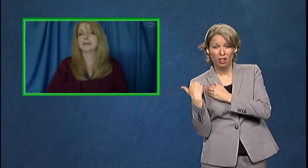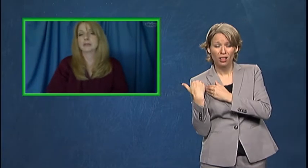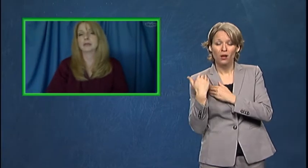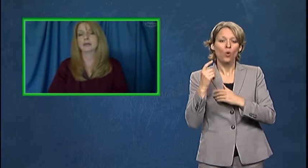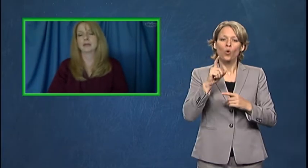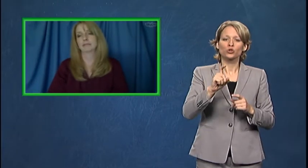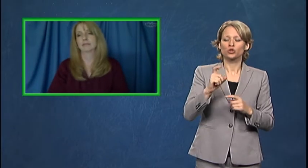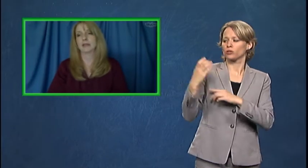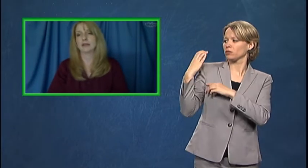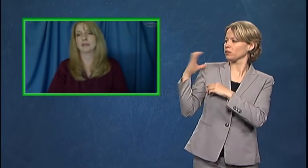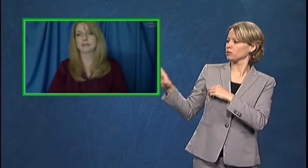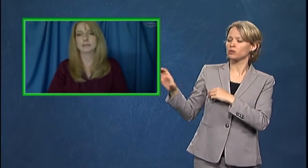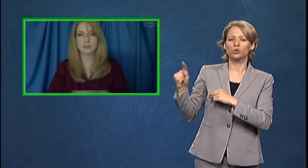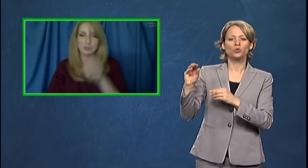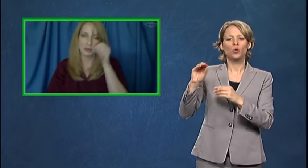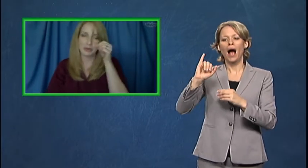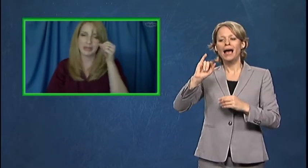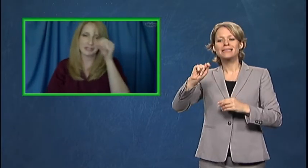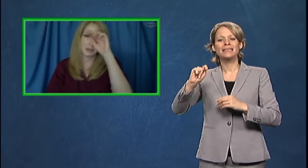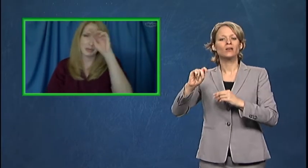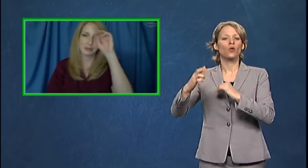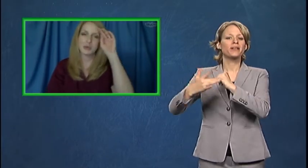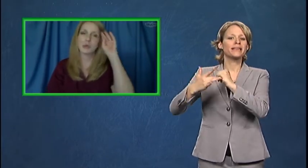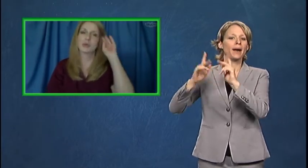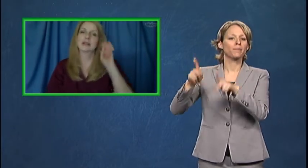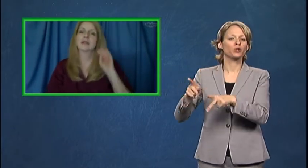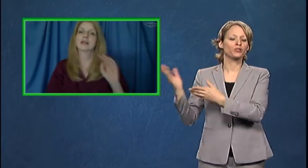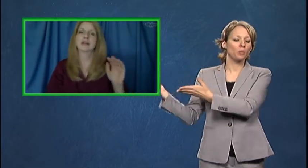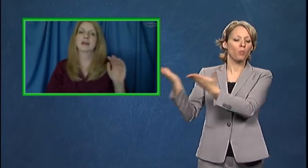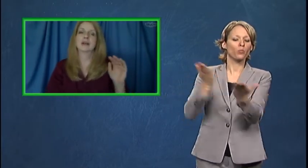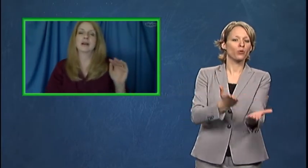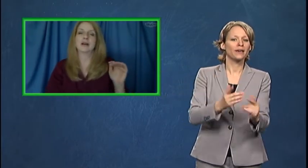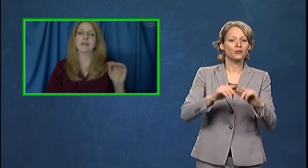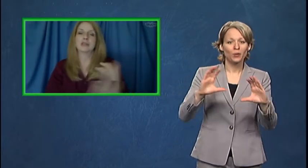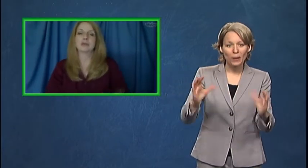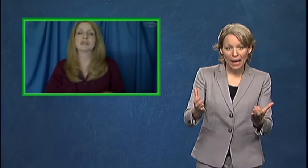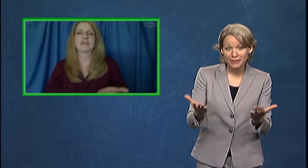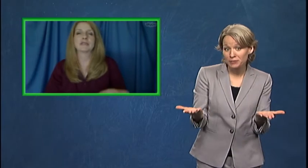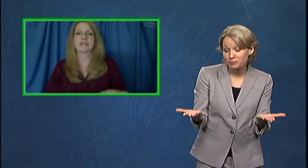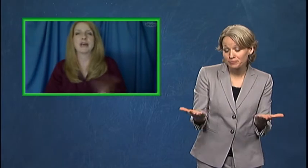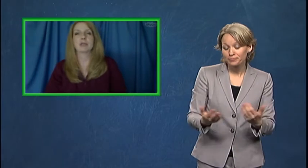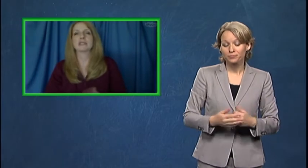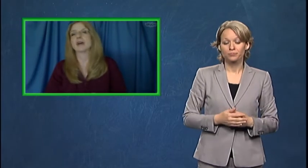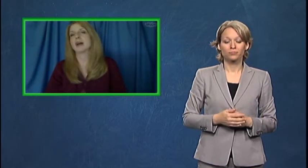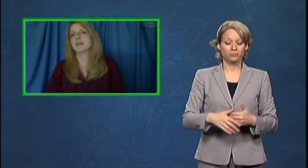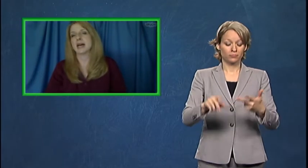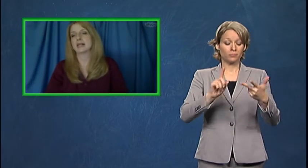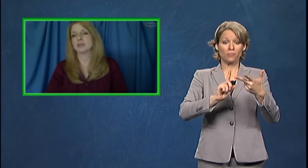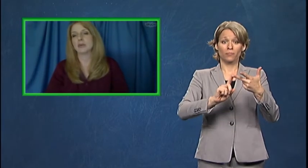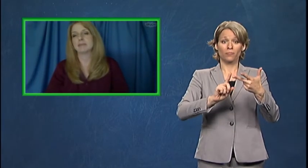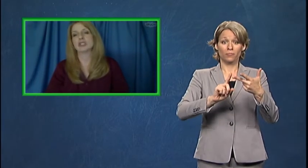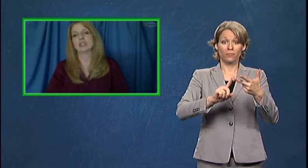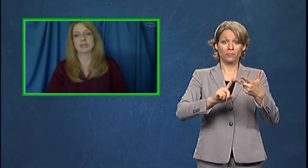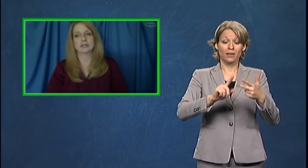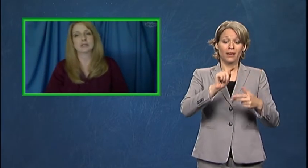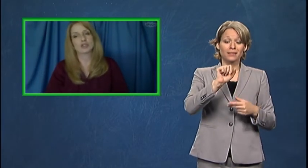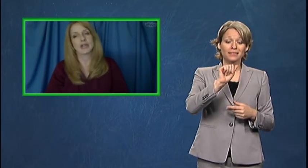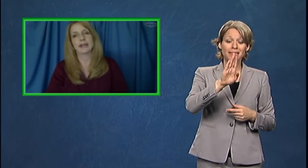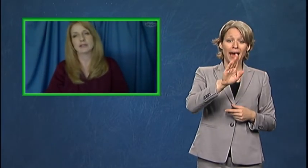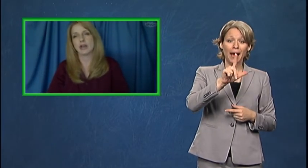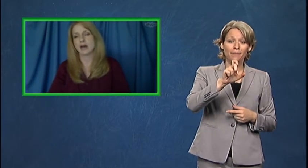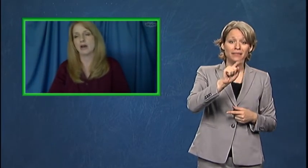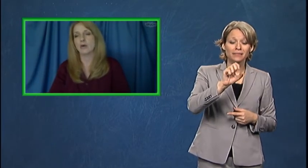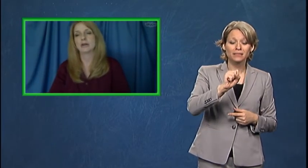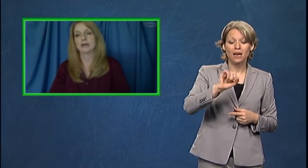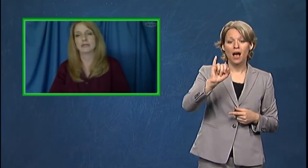then, kind of a moot point, I suppose, but will the use of tablets or iPads or web machines